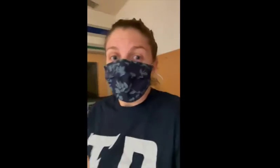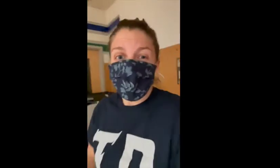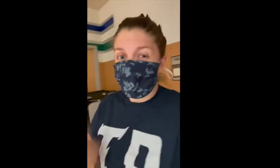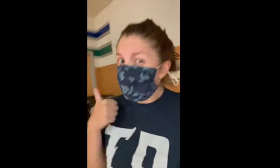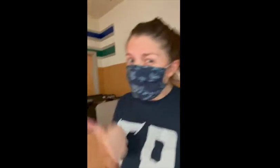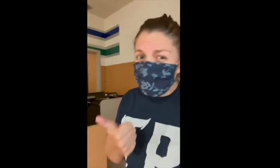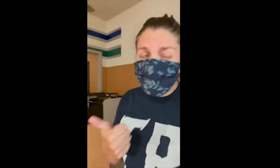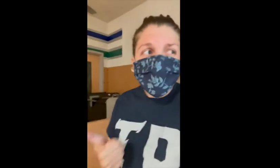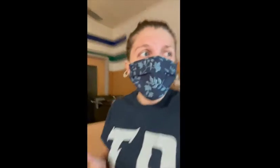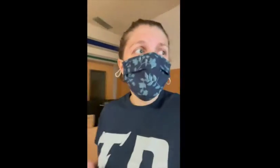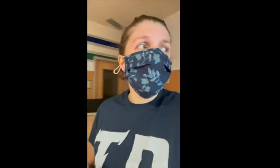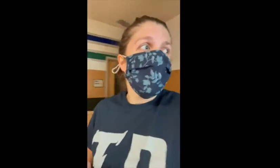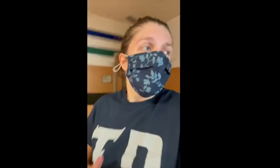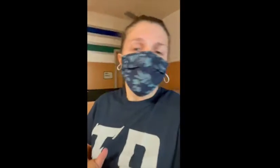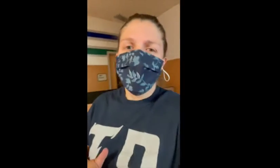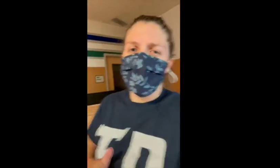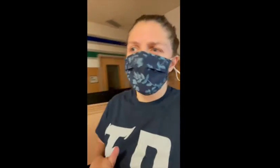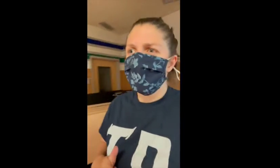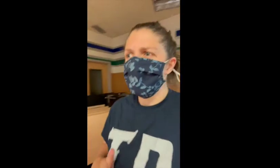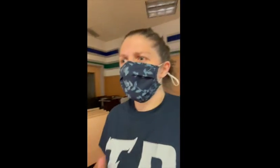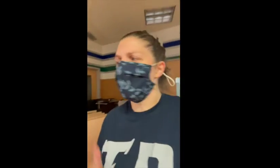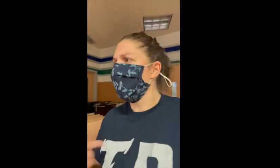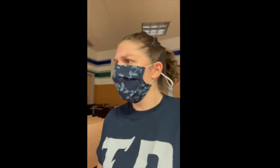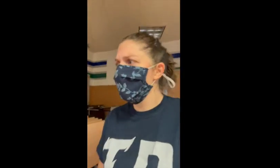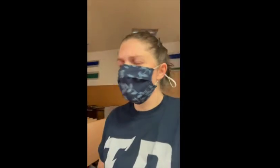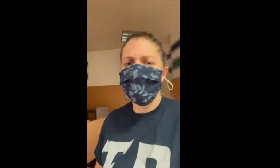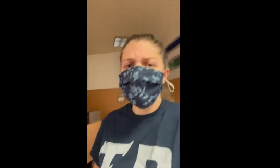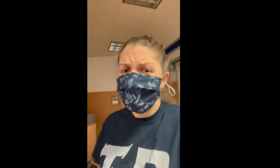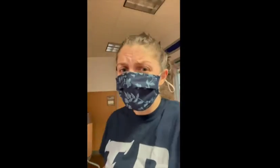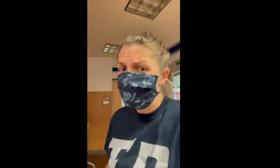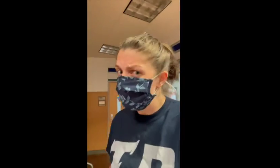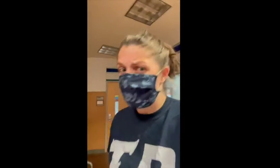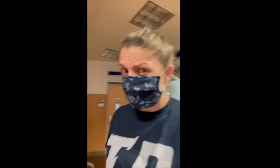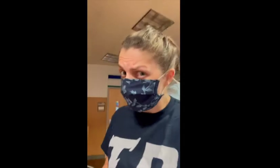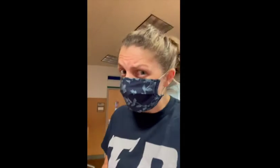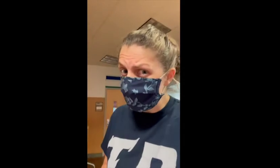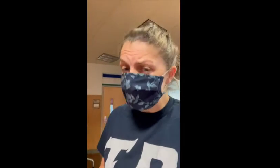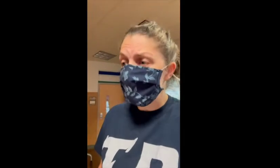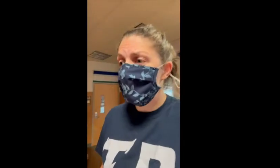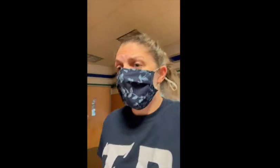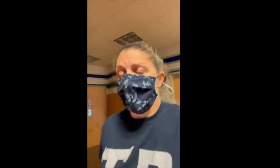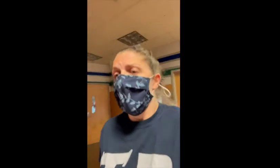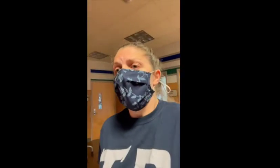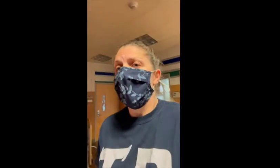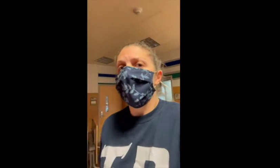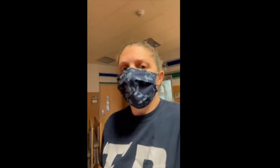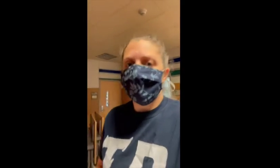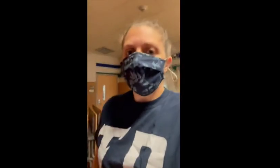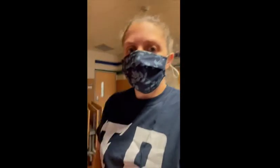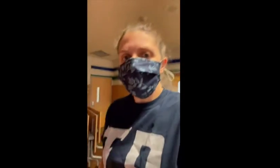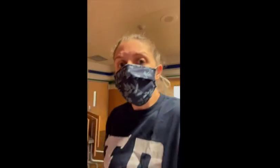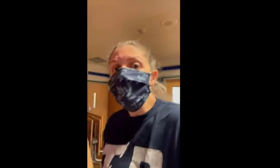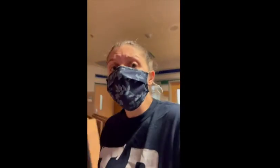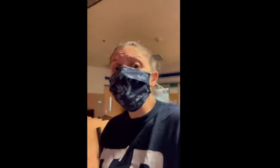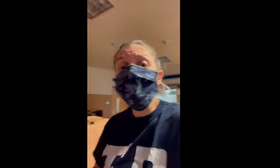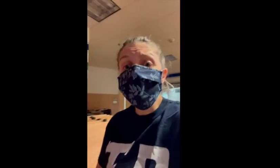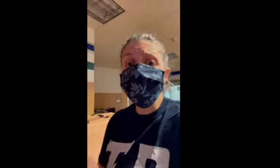got 3D printers. We have composite stuff. That's the stuff they used to make airplanes. So it's really an